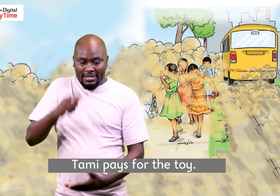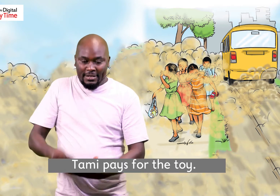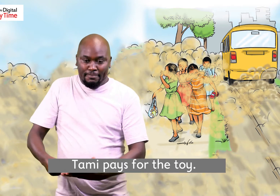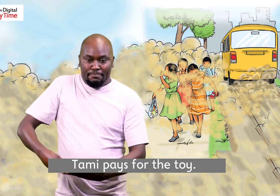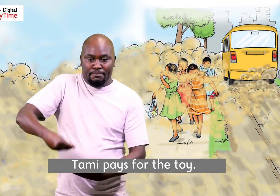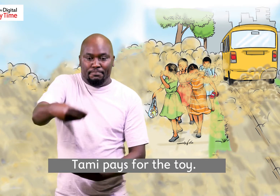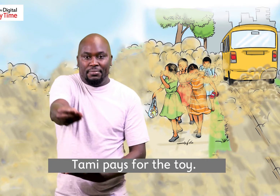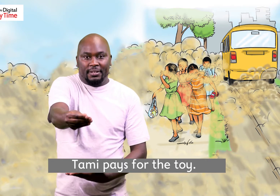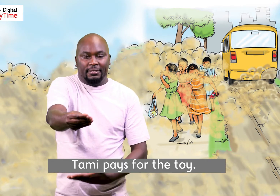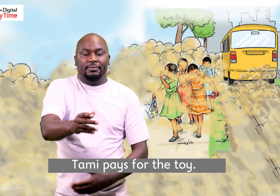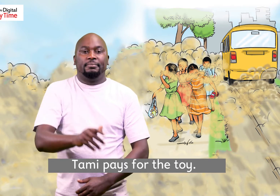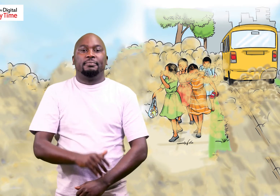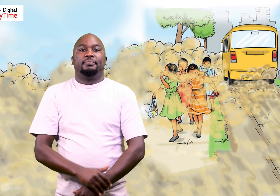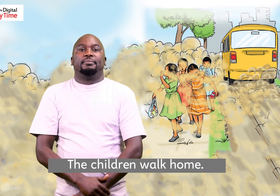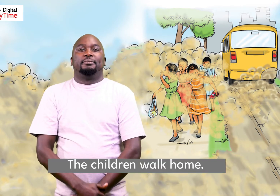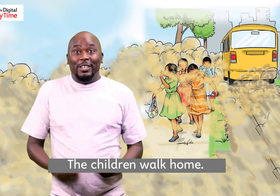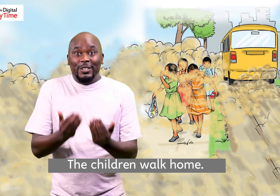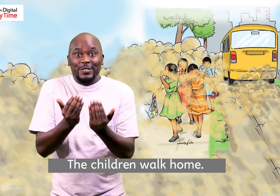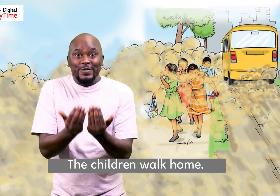Tammy pays for the toy.